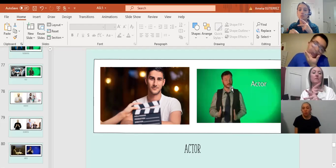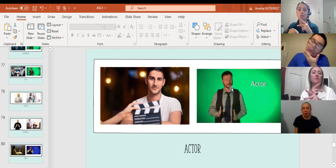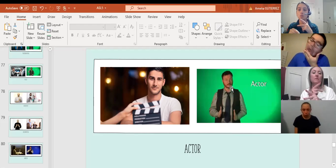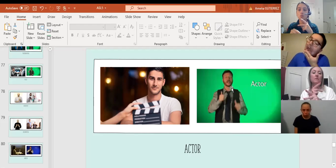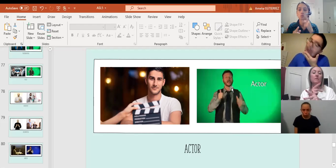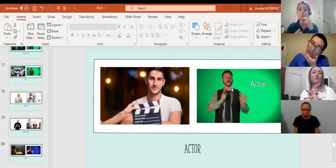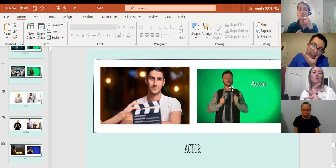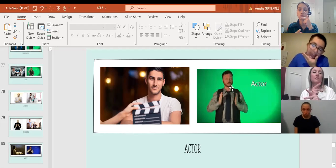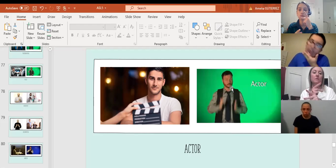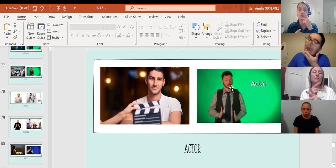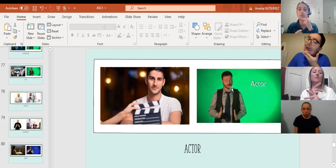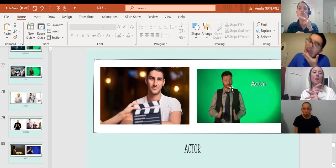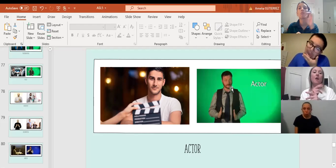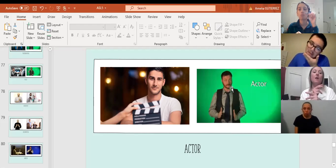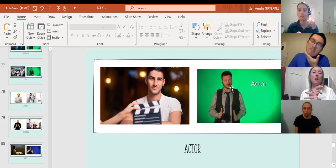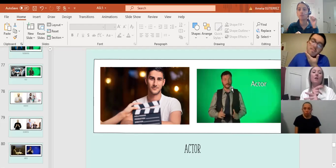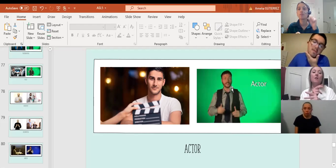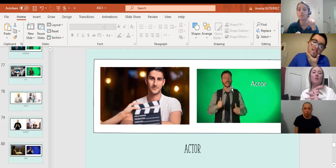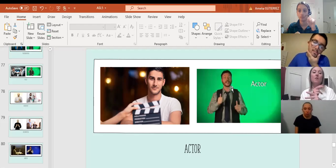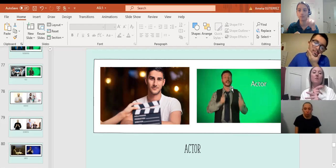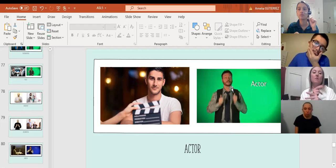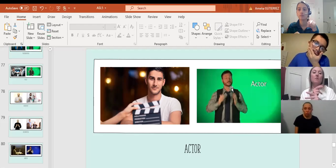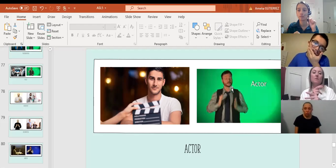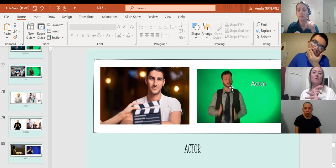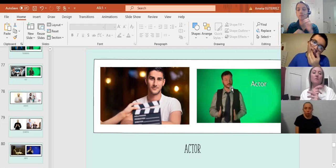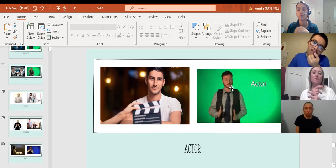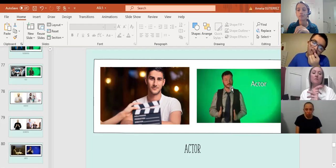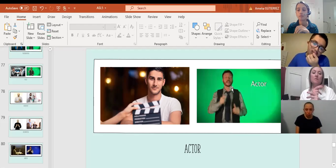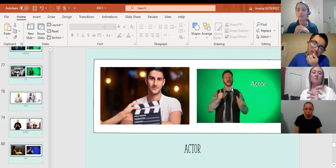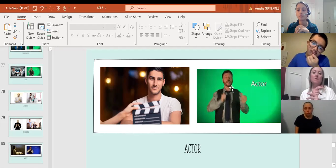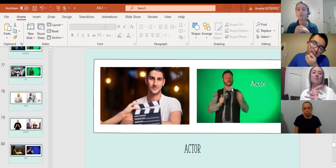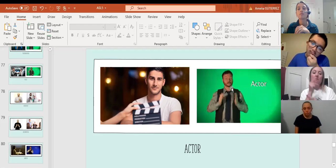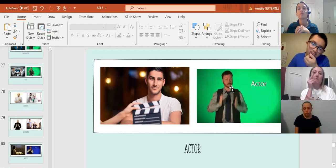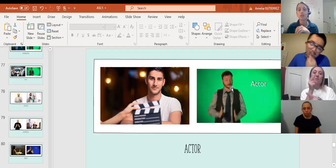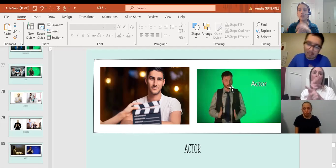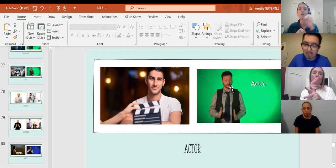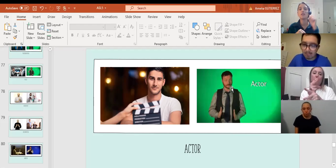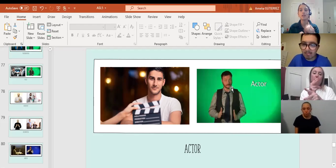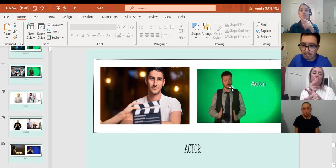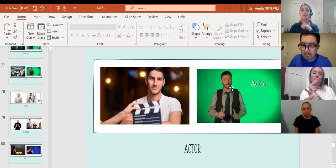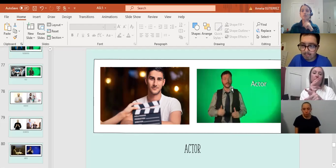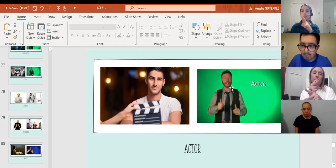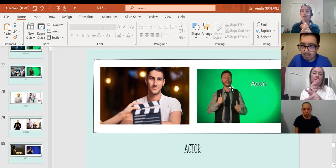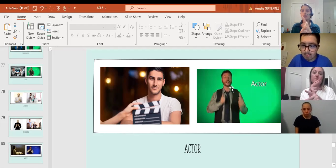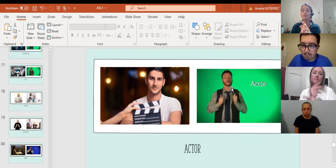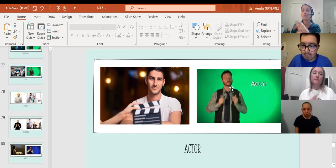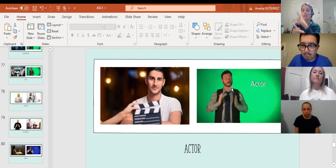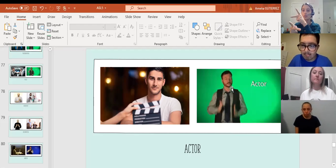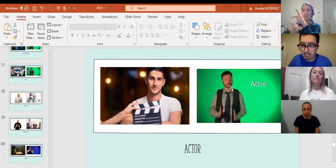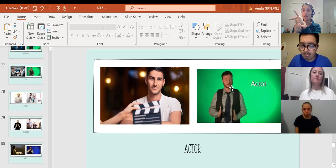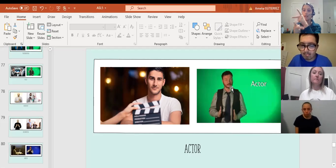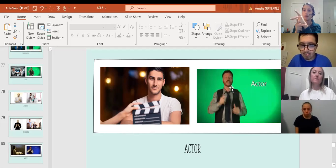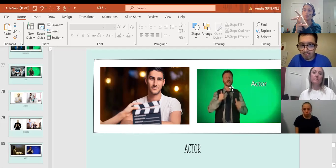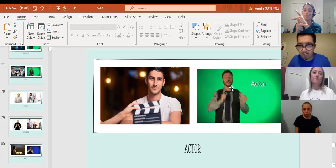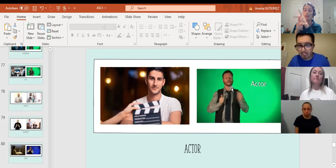of careful, whereas take care of is a double tap. Yes, right.